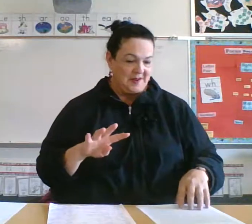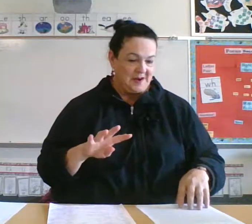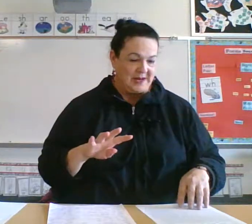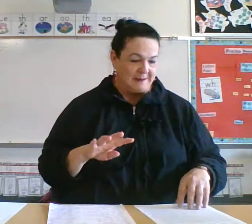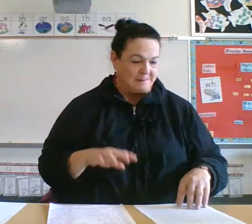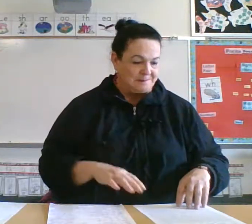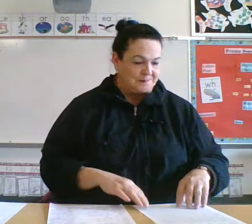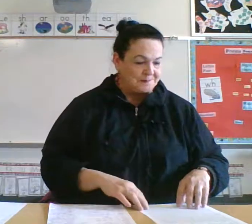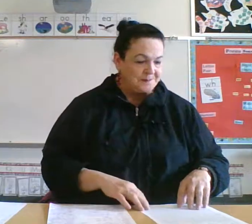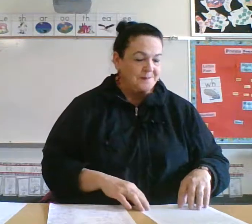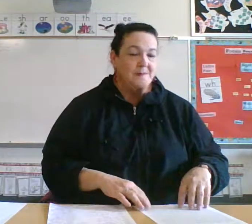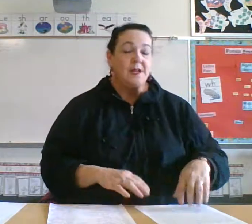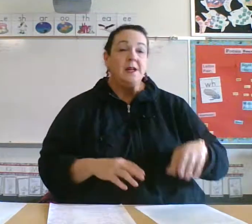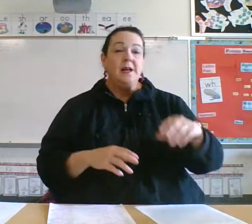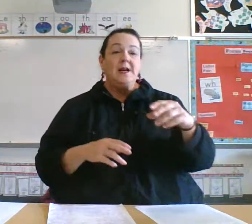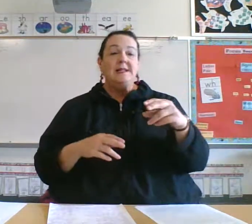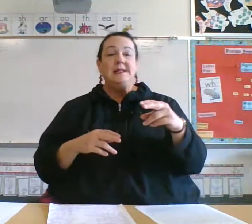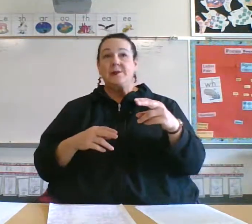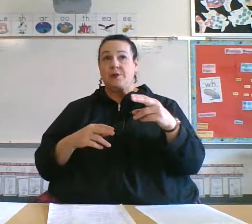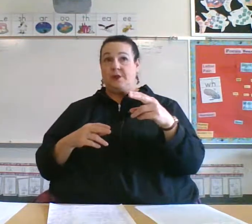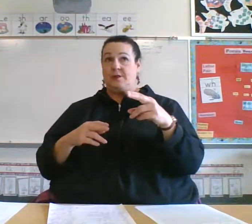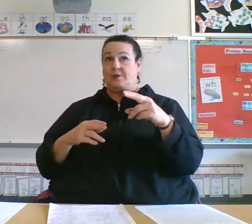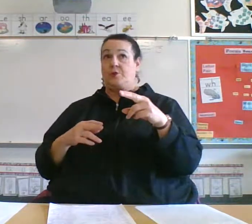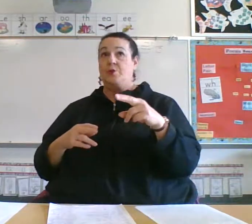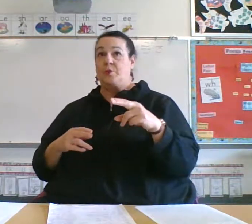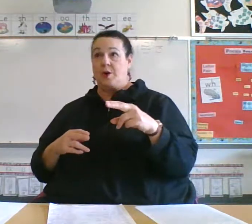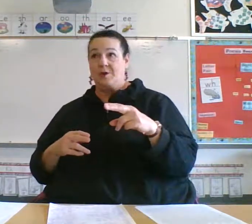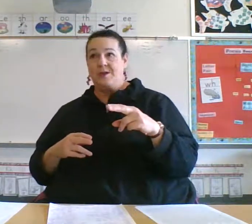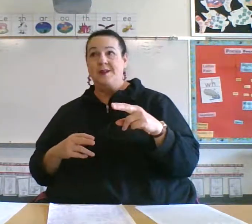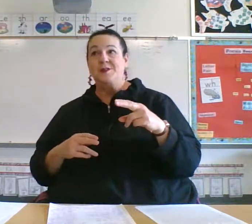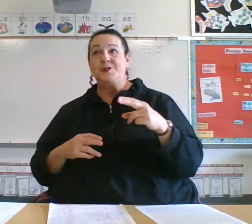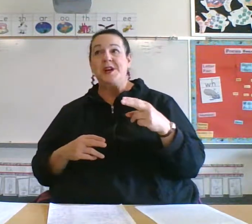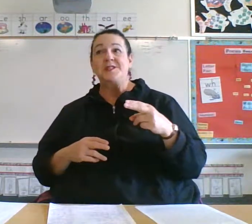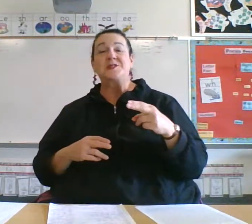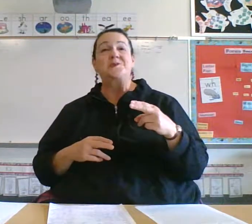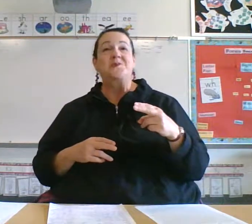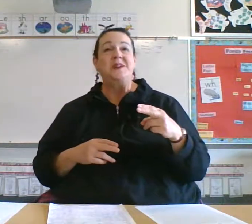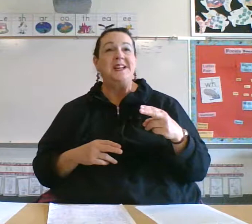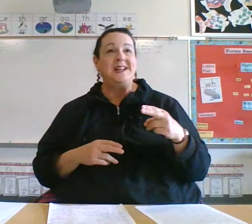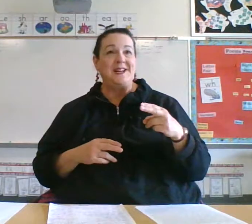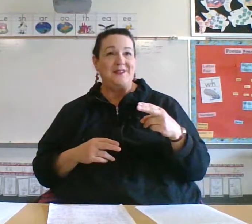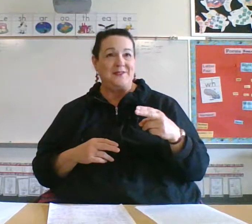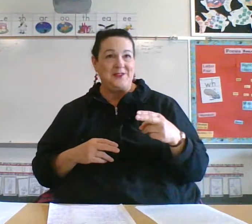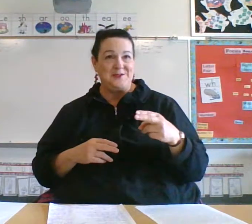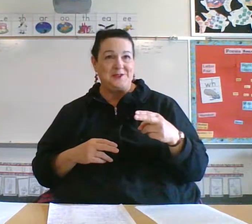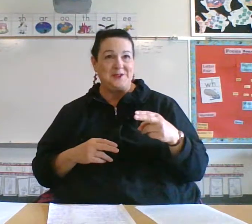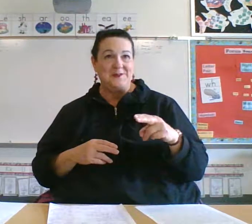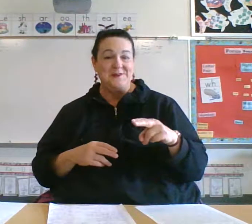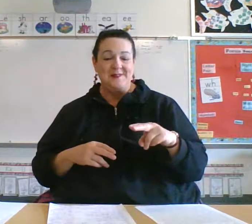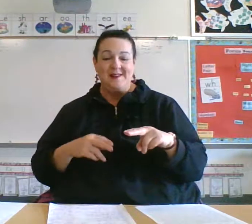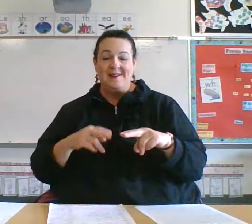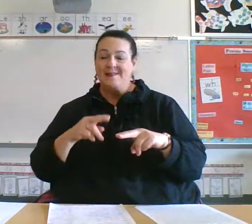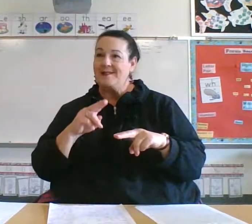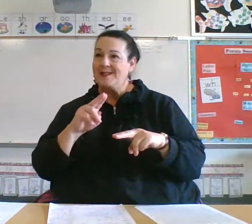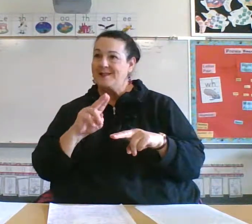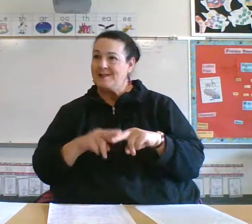Okay. These are good school words. Just to really confuse you, this is